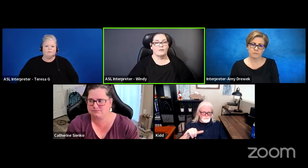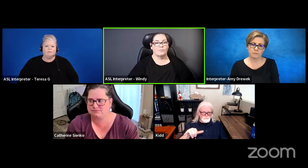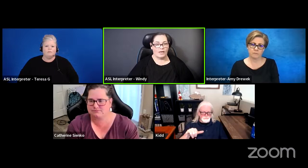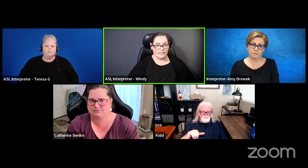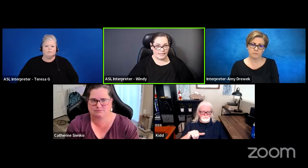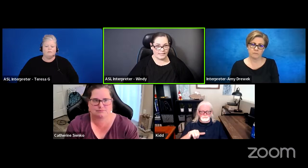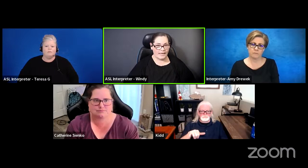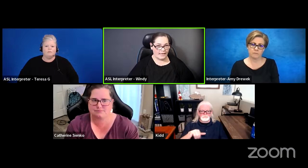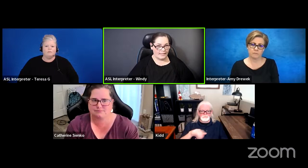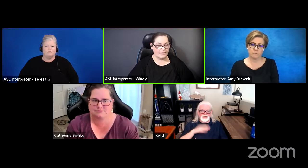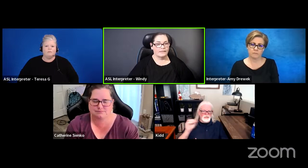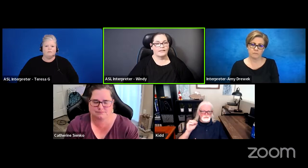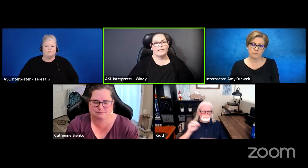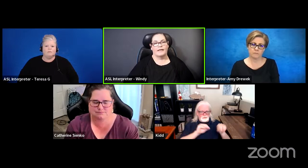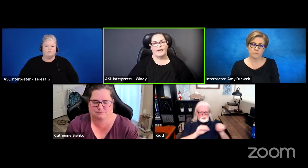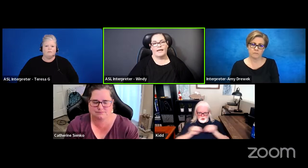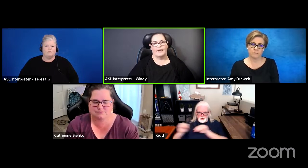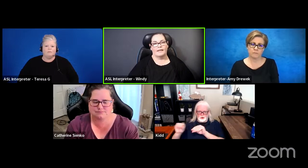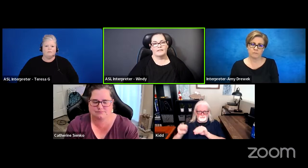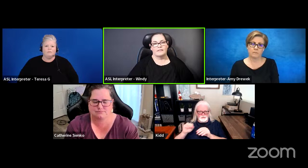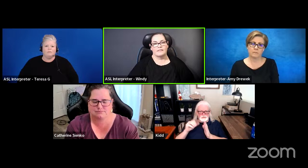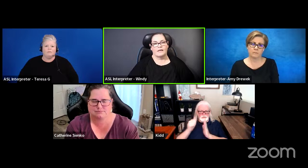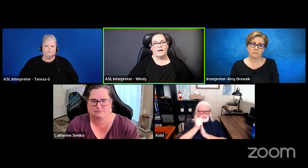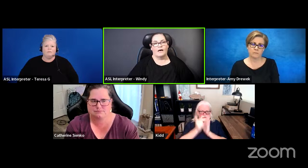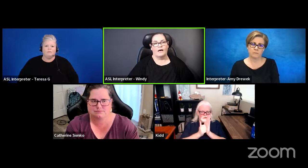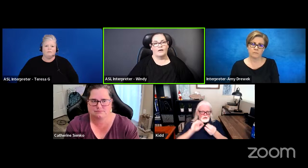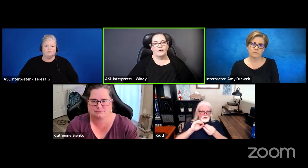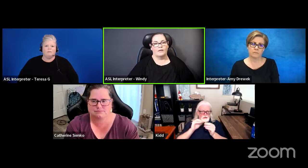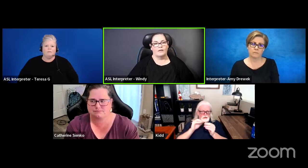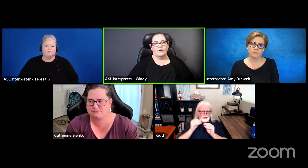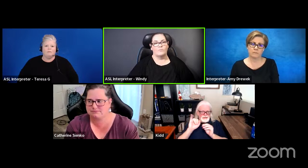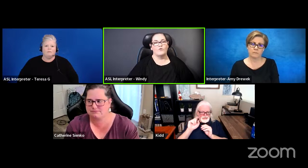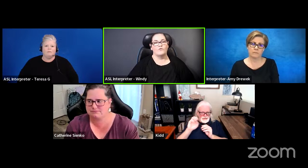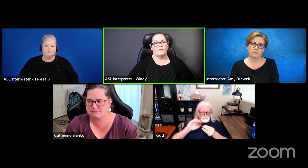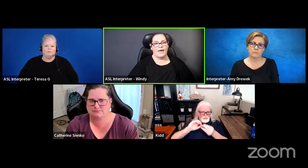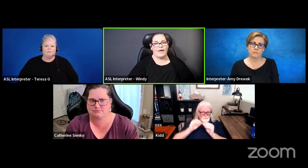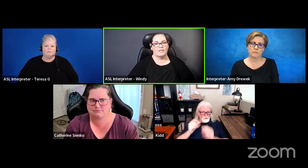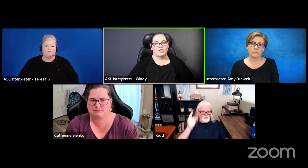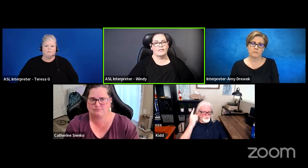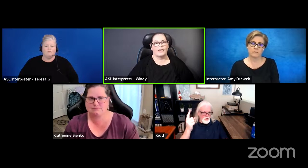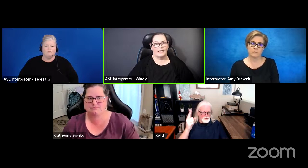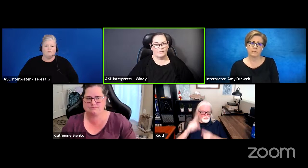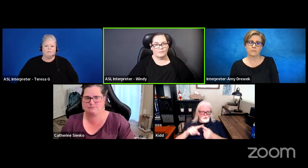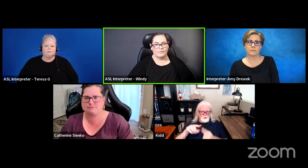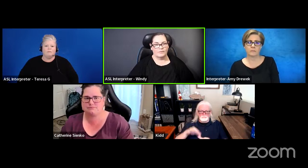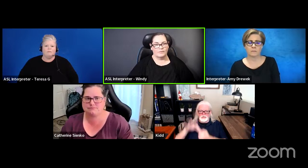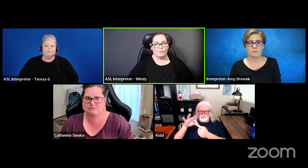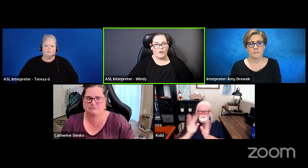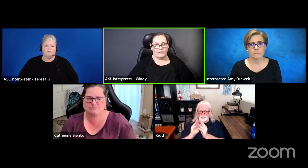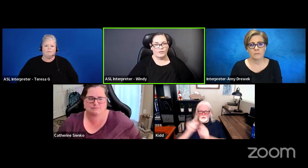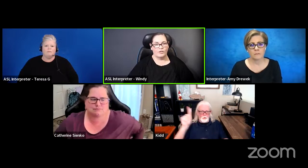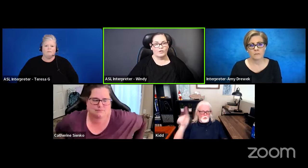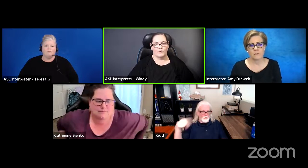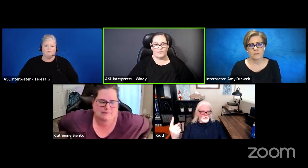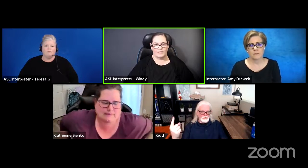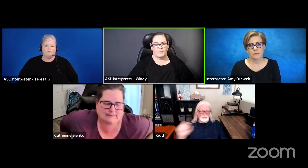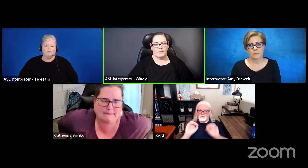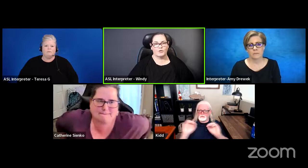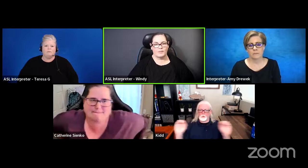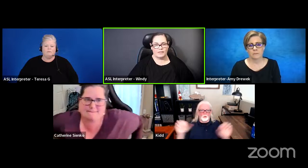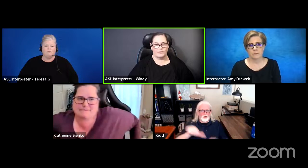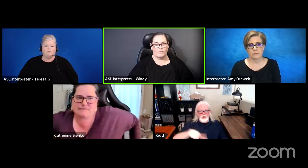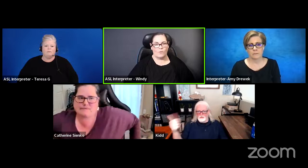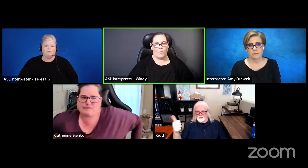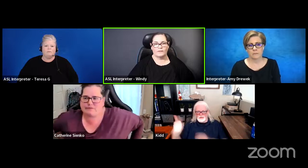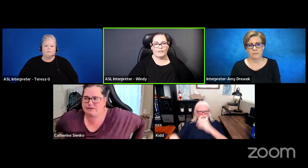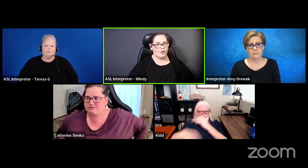resumes, process that, and move that agenda item number 1 to that